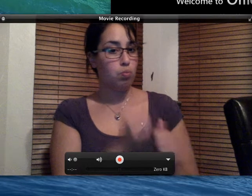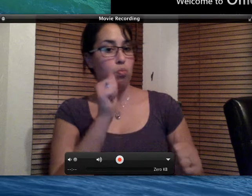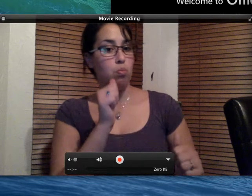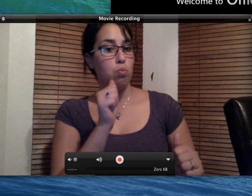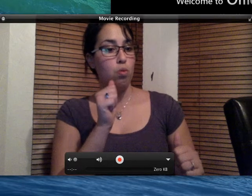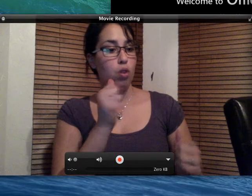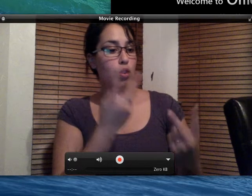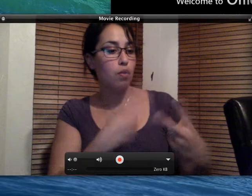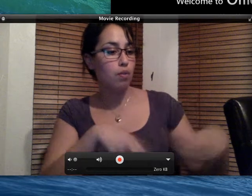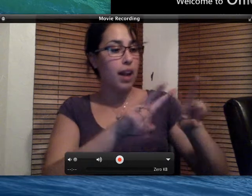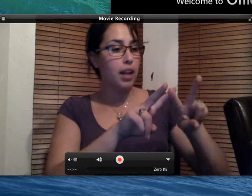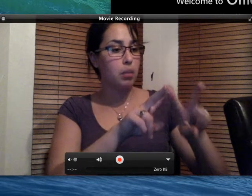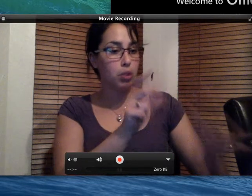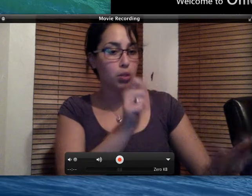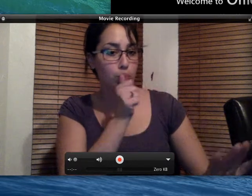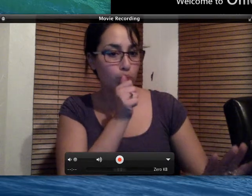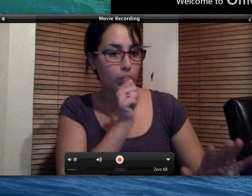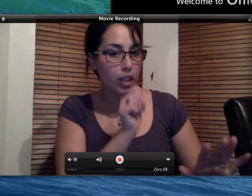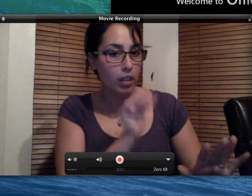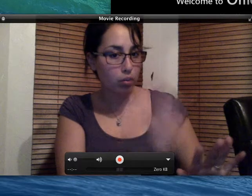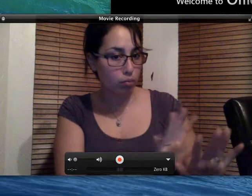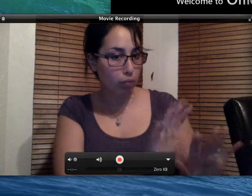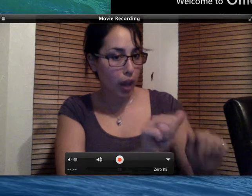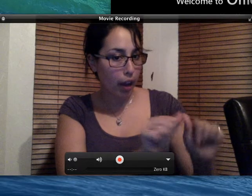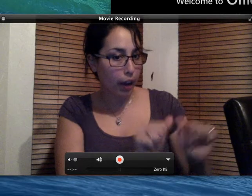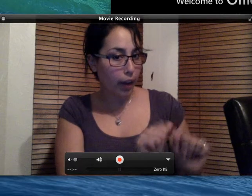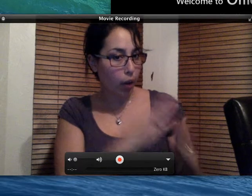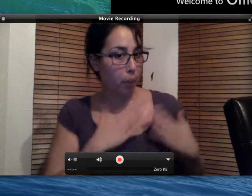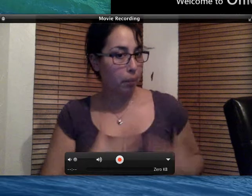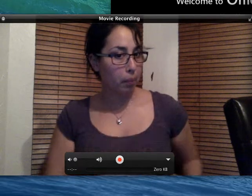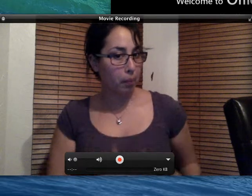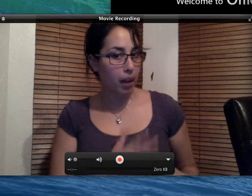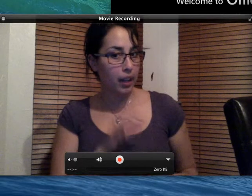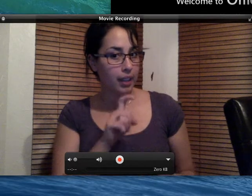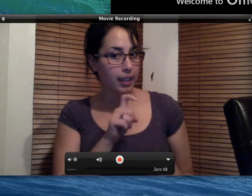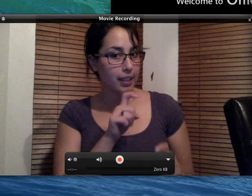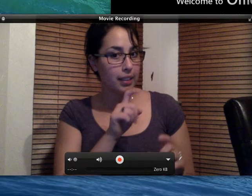intercourse. It's apparently, I don't know, on the record somewhere.